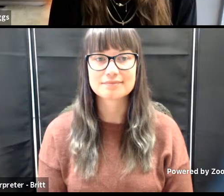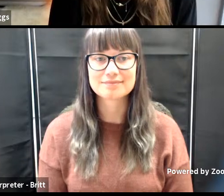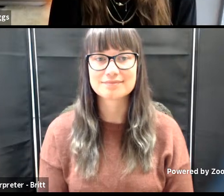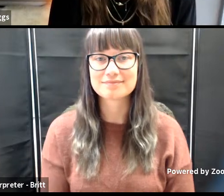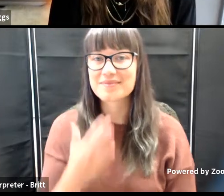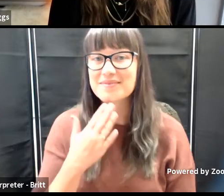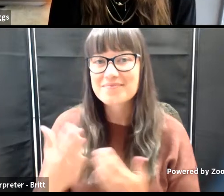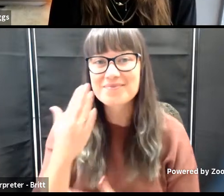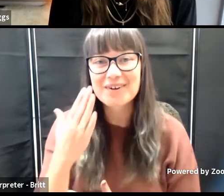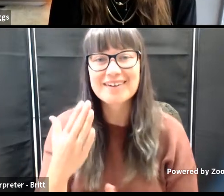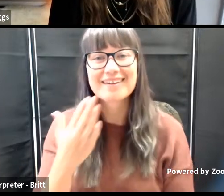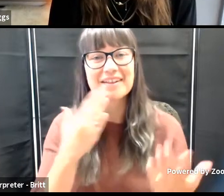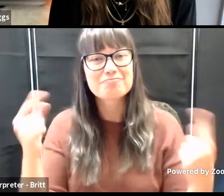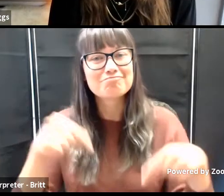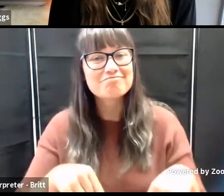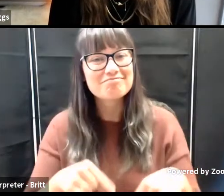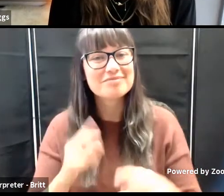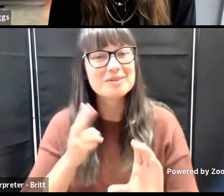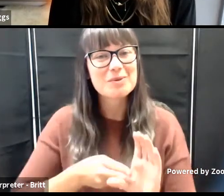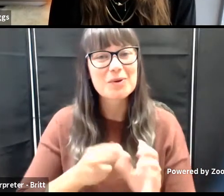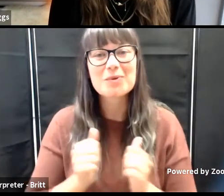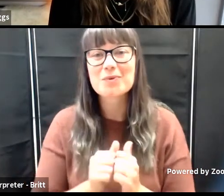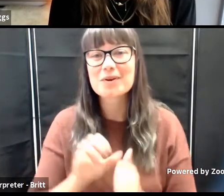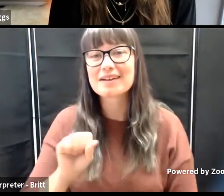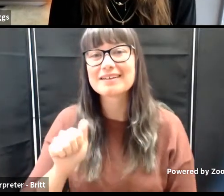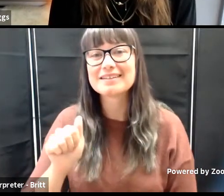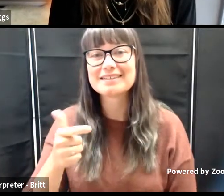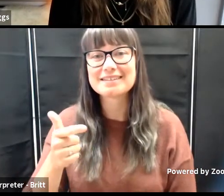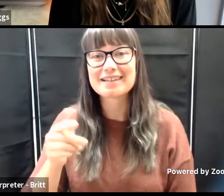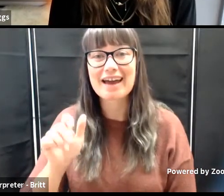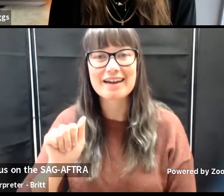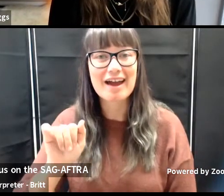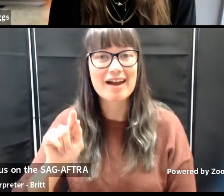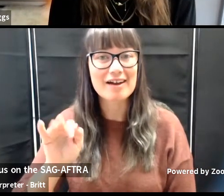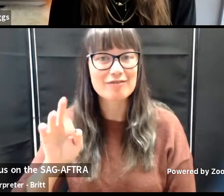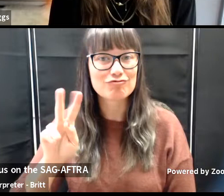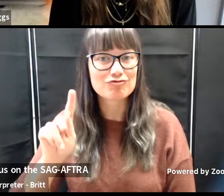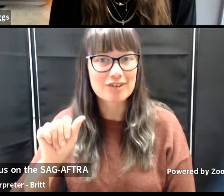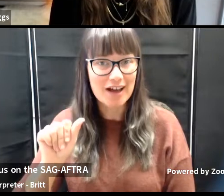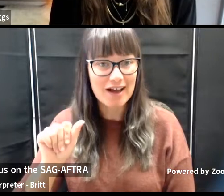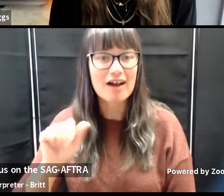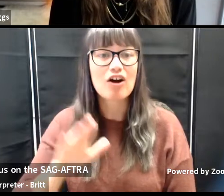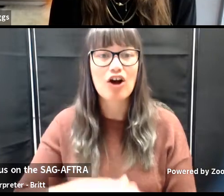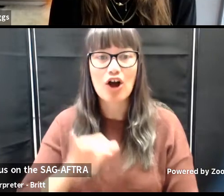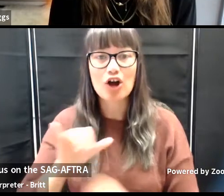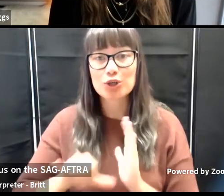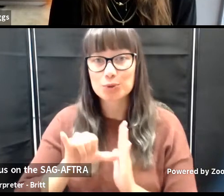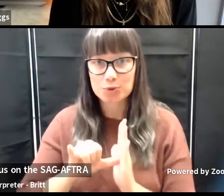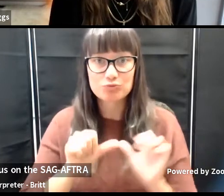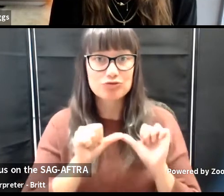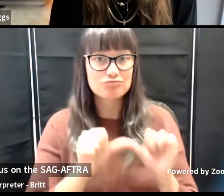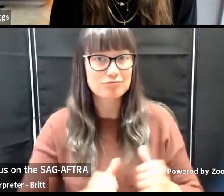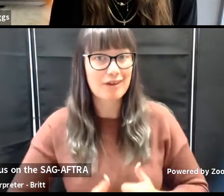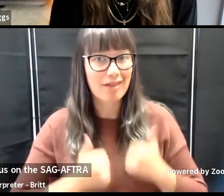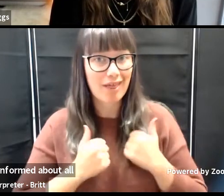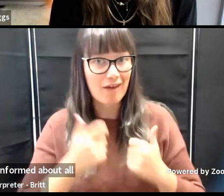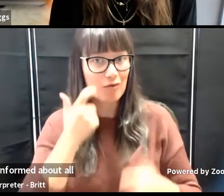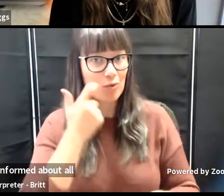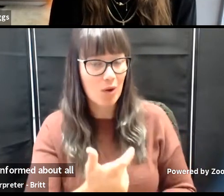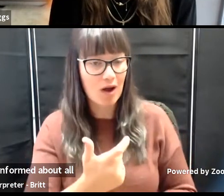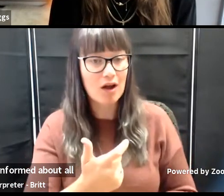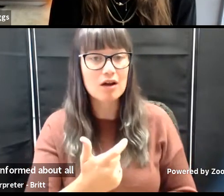Morning. Thank you for joining us on this SAG-AFTRA live stream on YouTube. To stay informed about all of our live streams and video events, we invite you